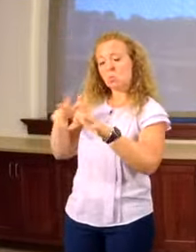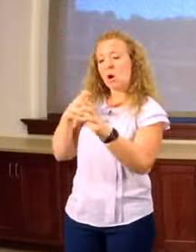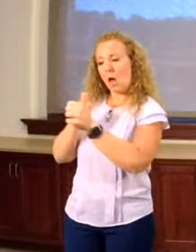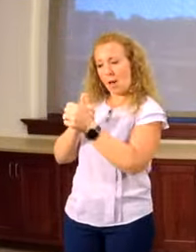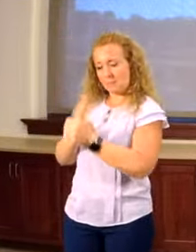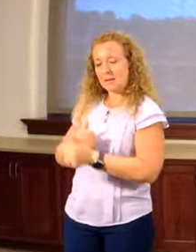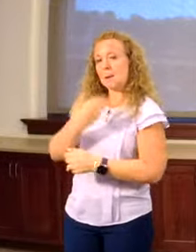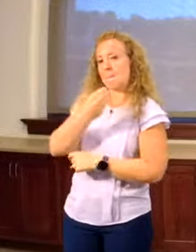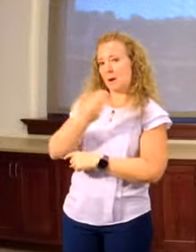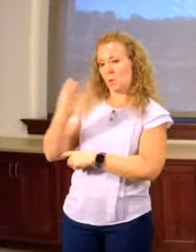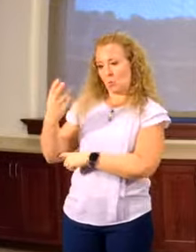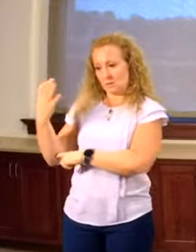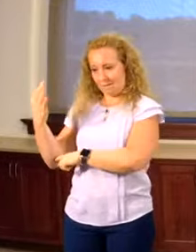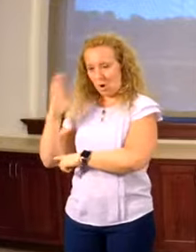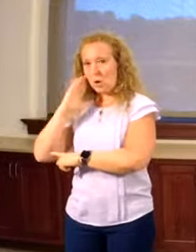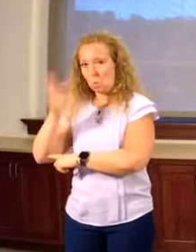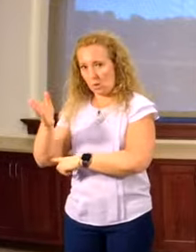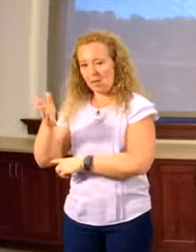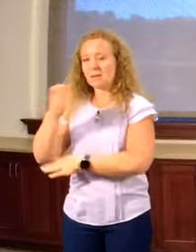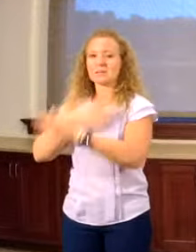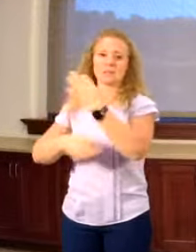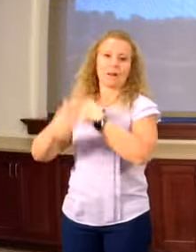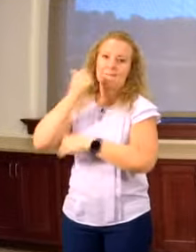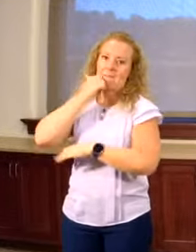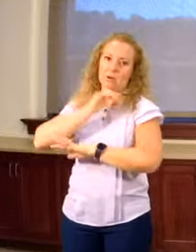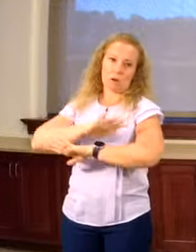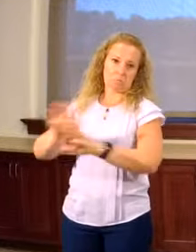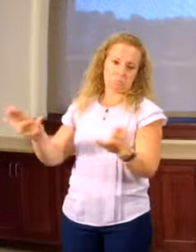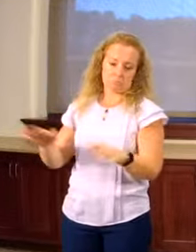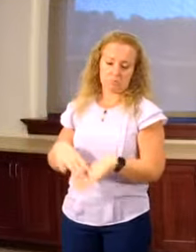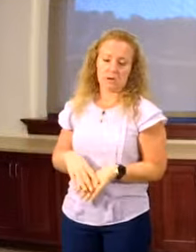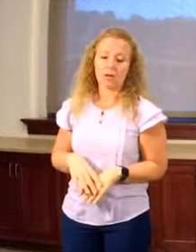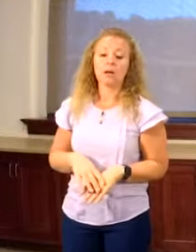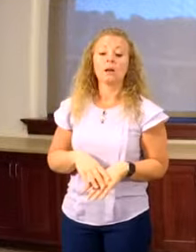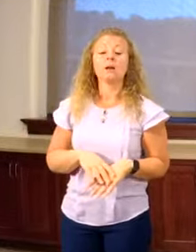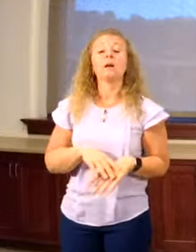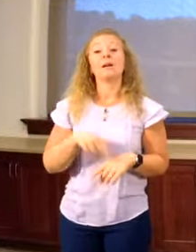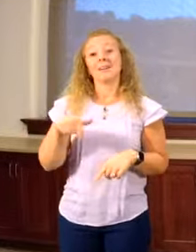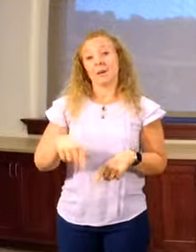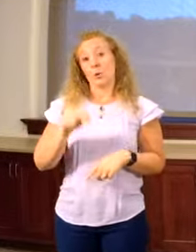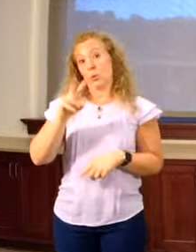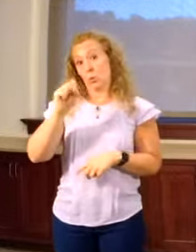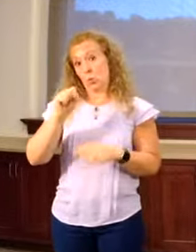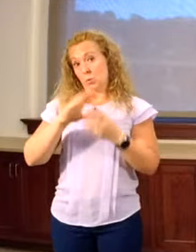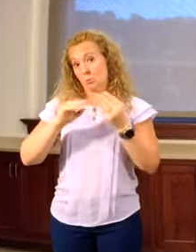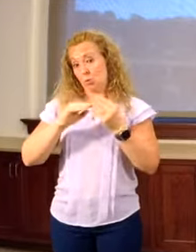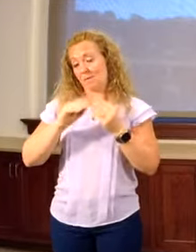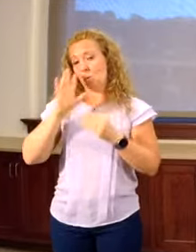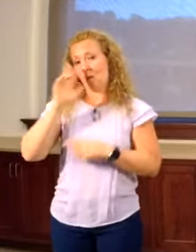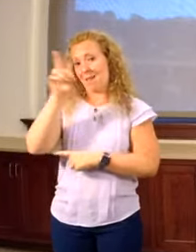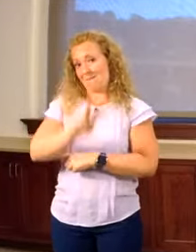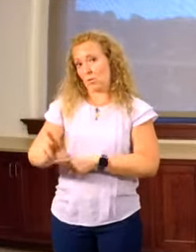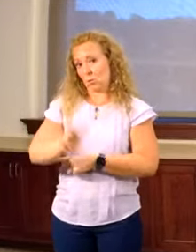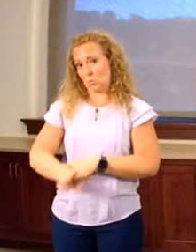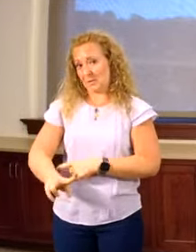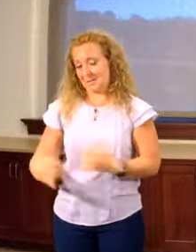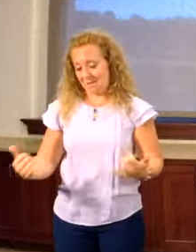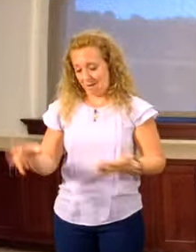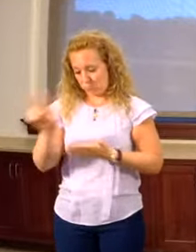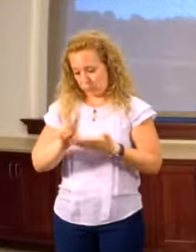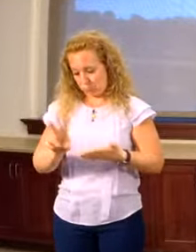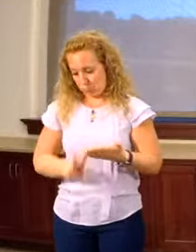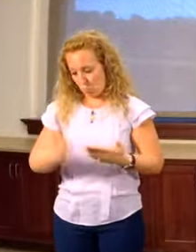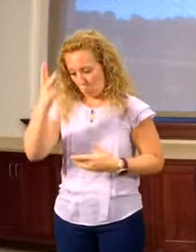updated Monday, Wednesday, and Friday rather than daily. Also, our briefings will now be held every other Wednesday.